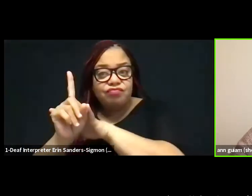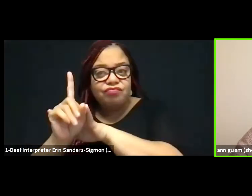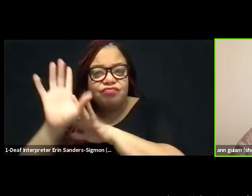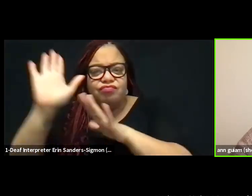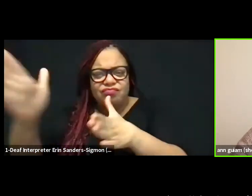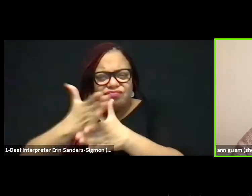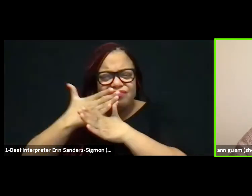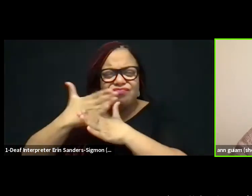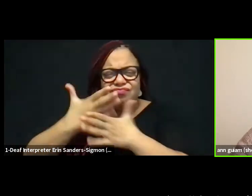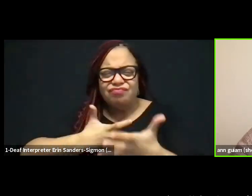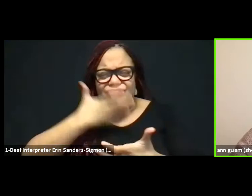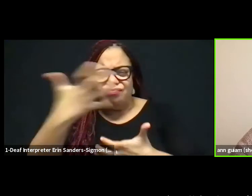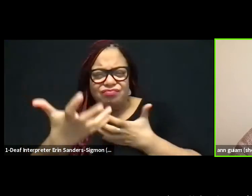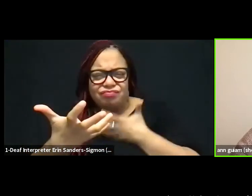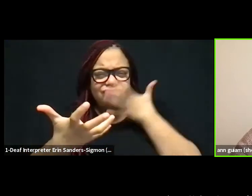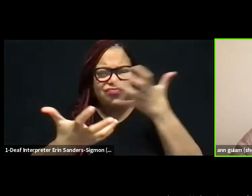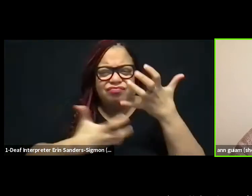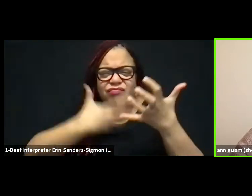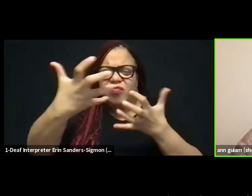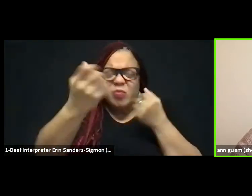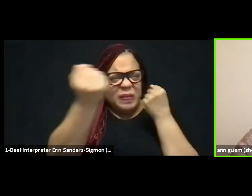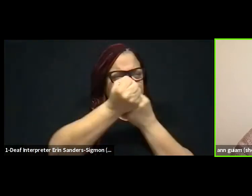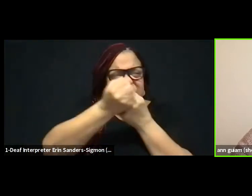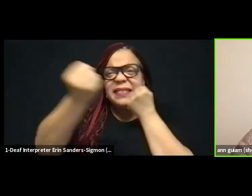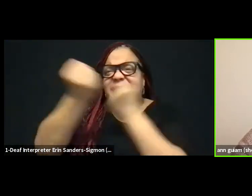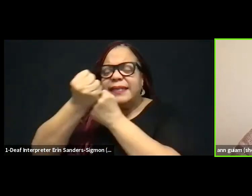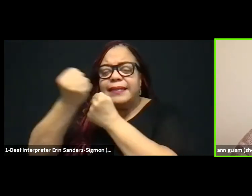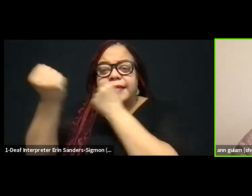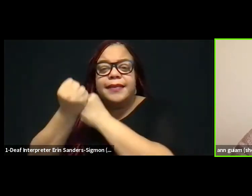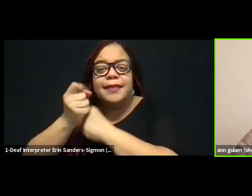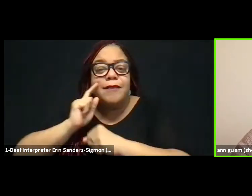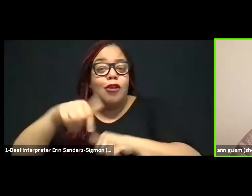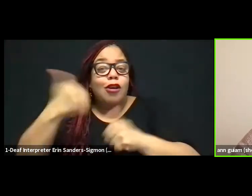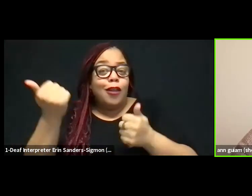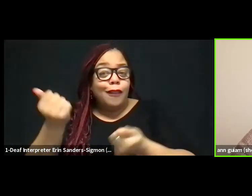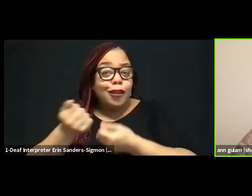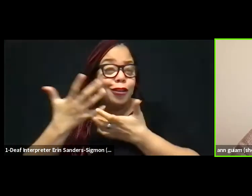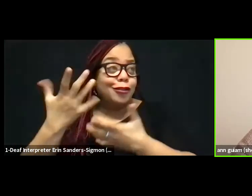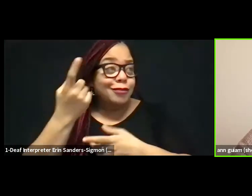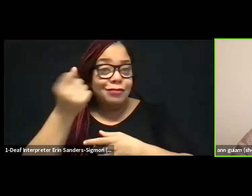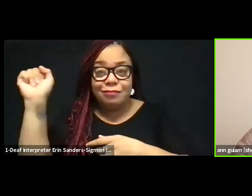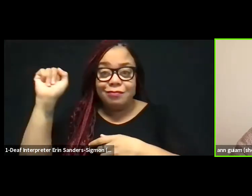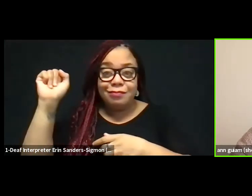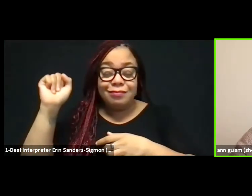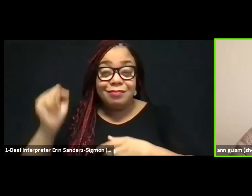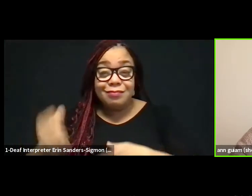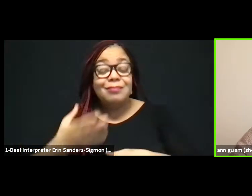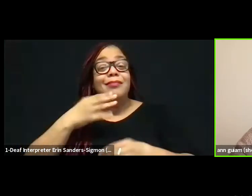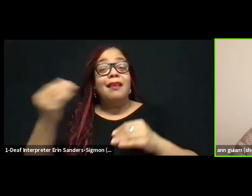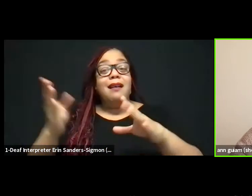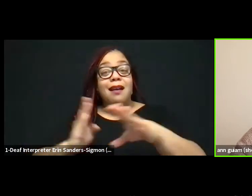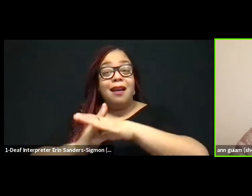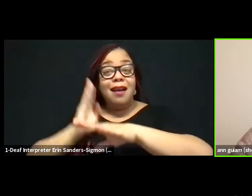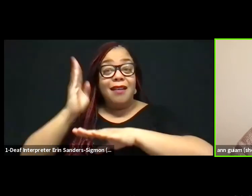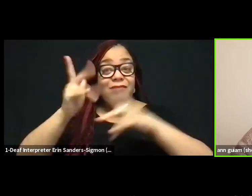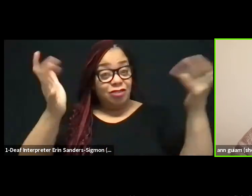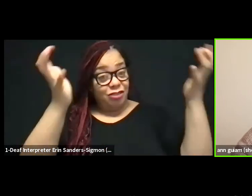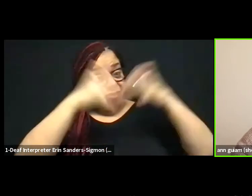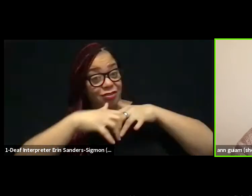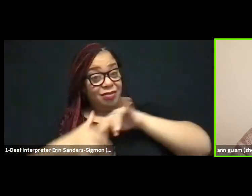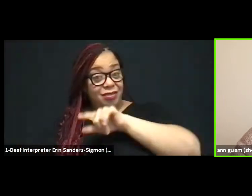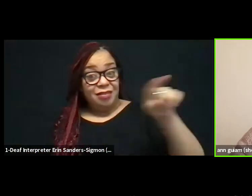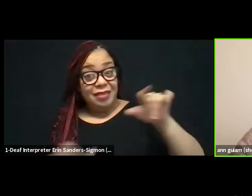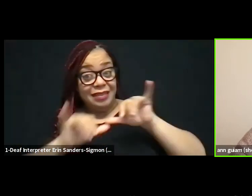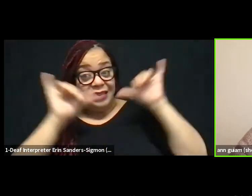after breaking down those systems, we definitely need to reimagine with youth. And after the